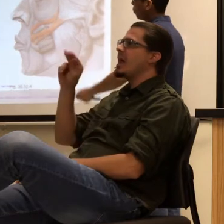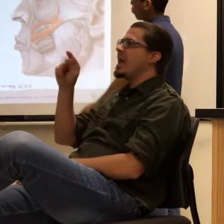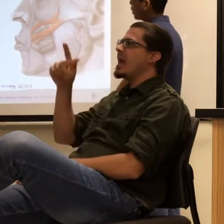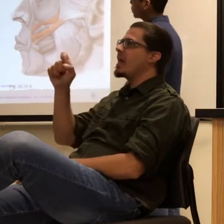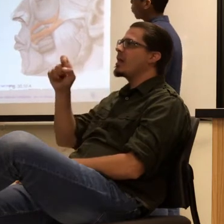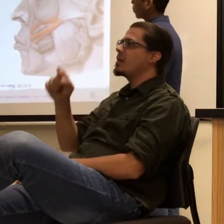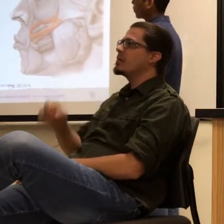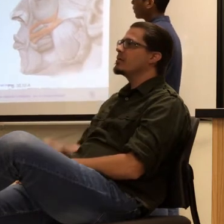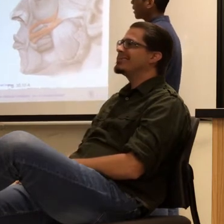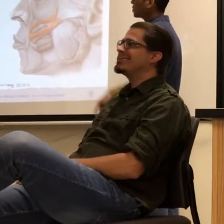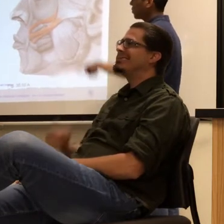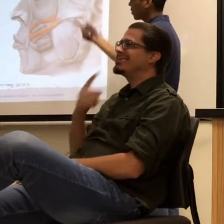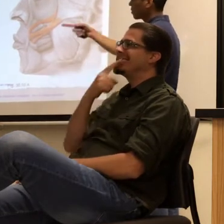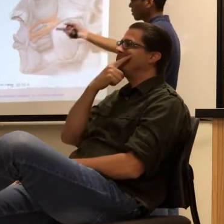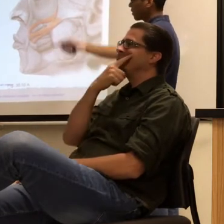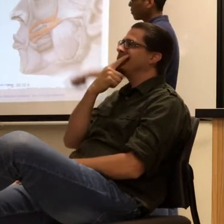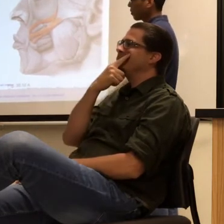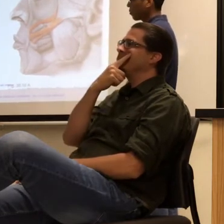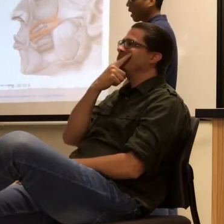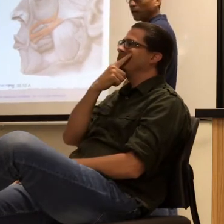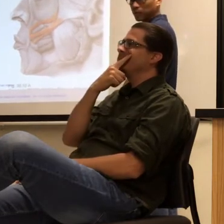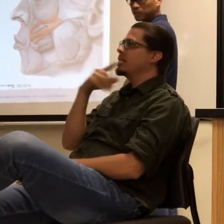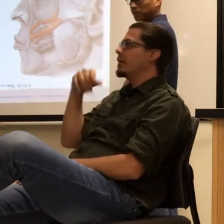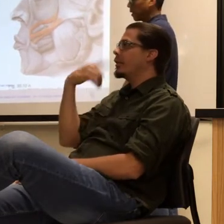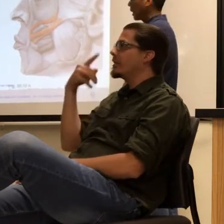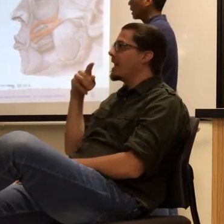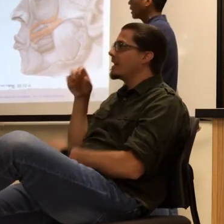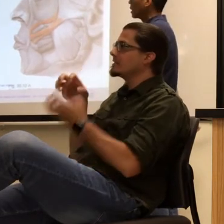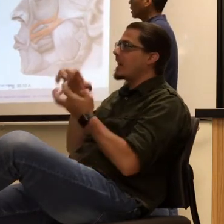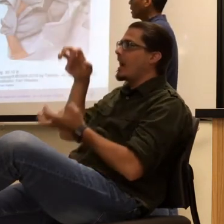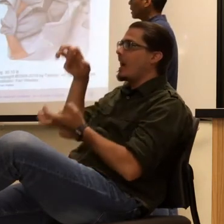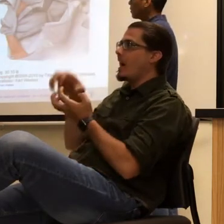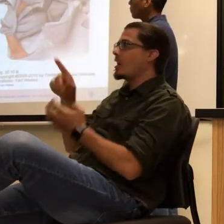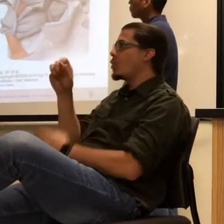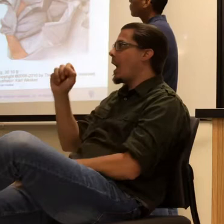So if you pull one corner, I guess you look like you're growling or something.